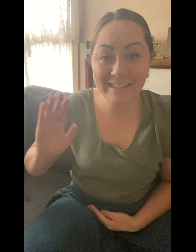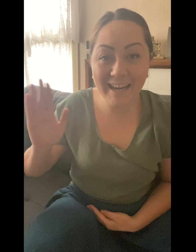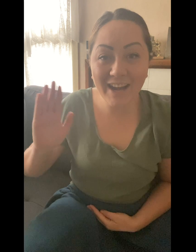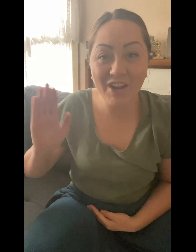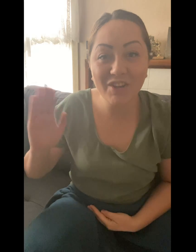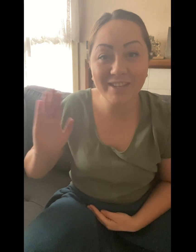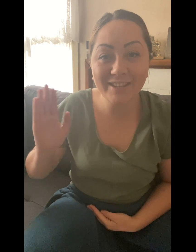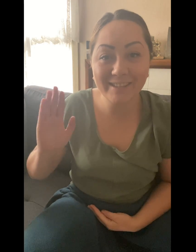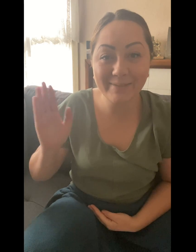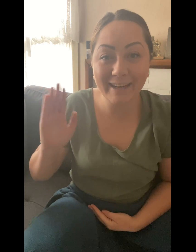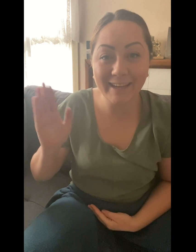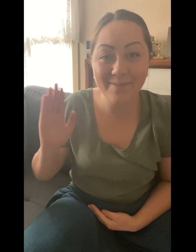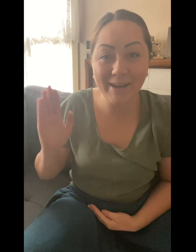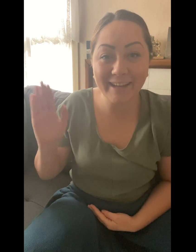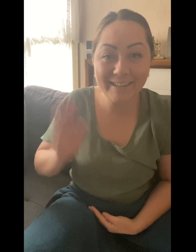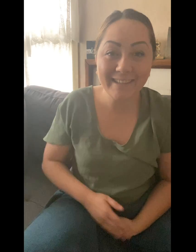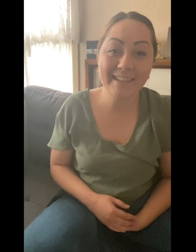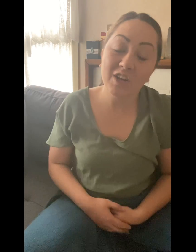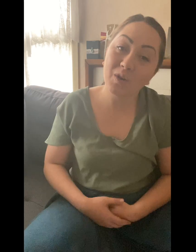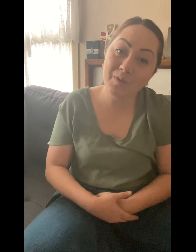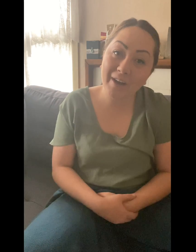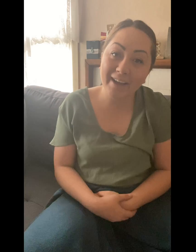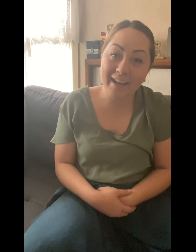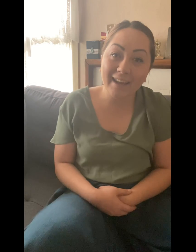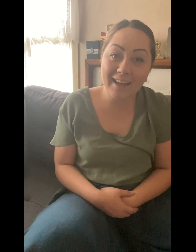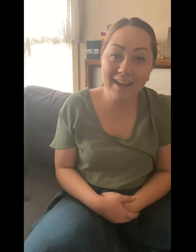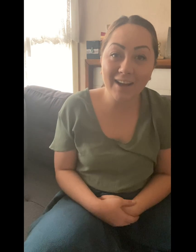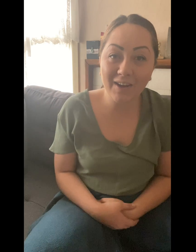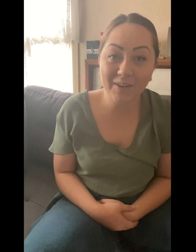Tēnā koutou tamariki mā. Ko whae Kayla aho.